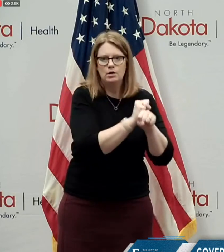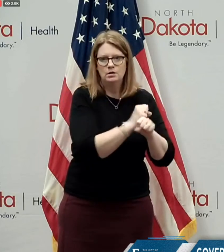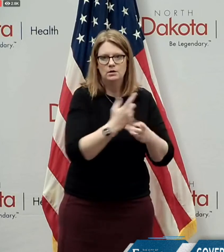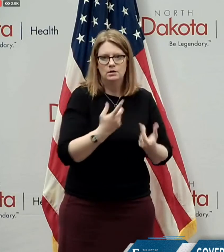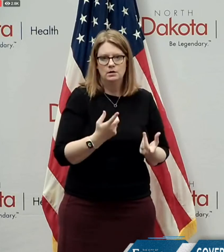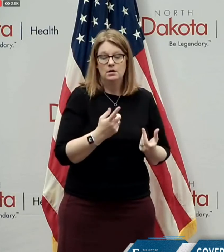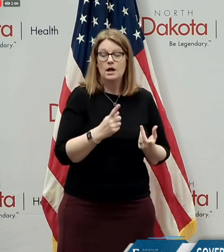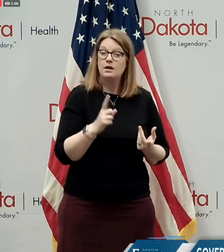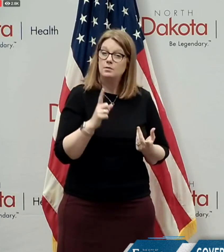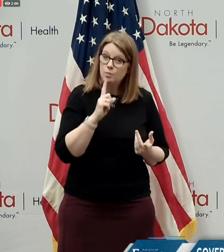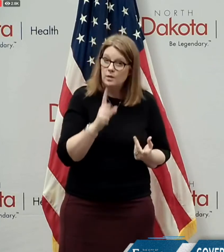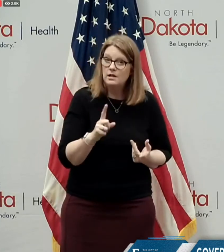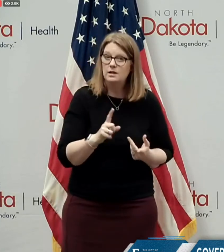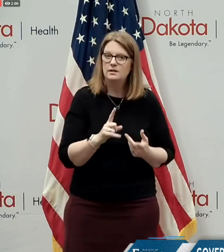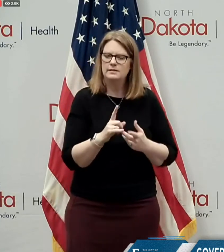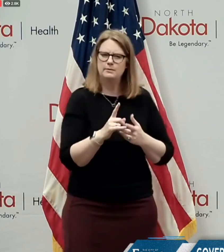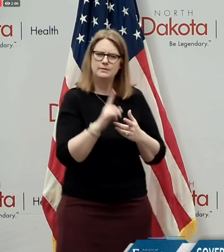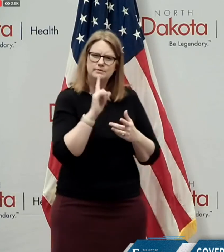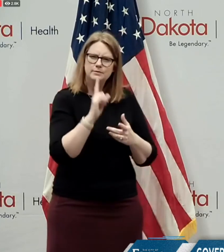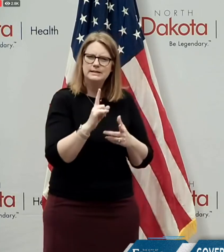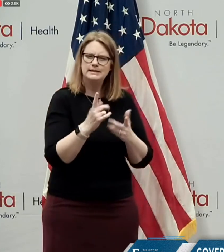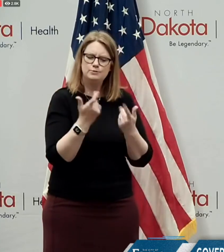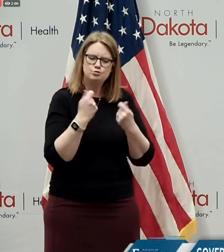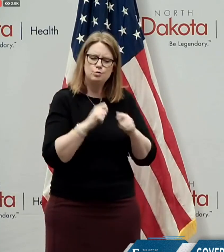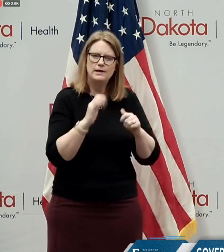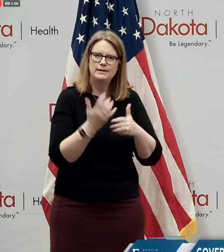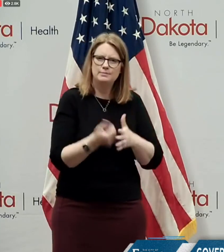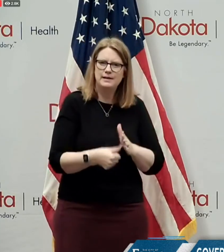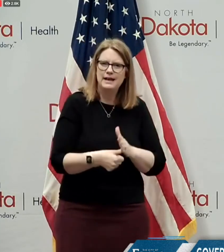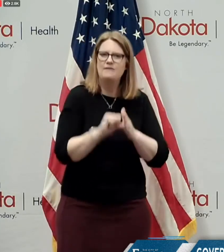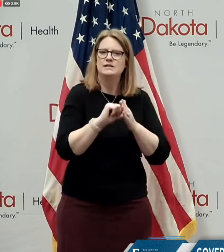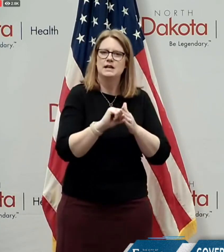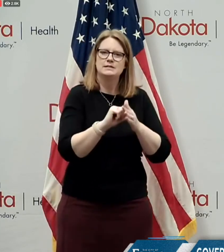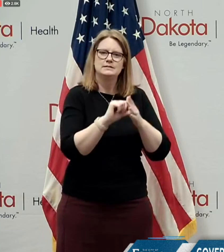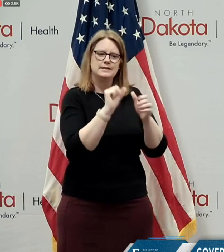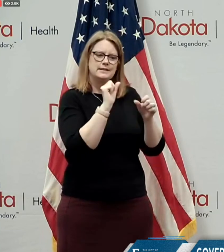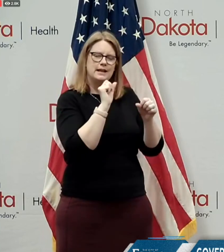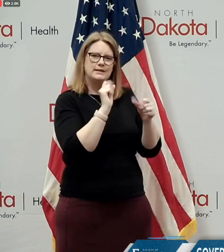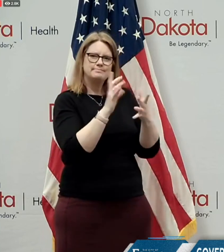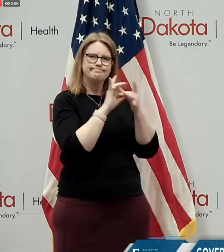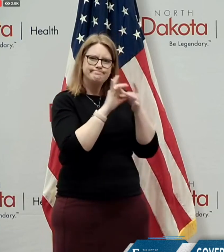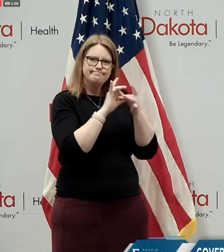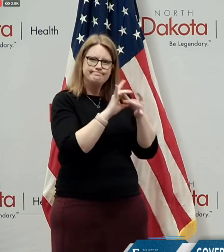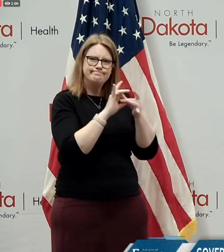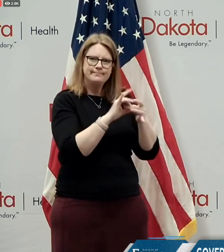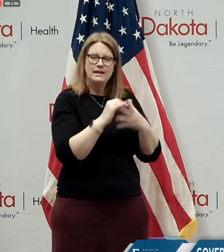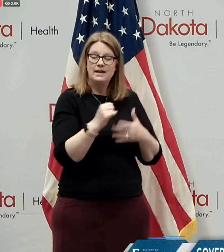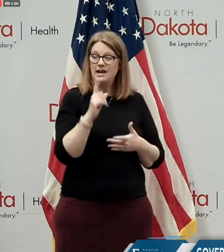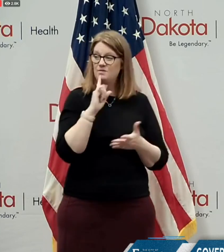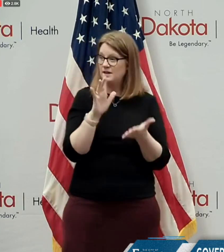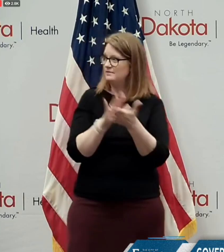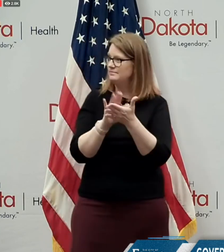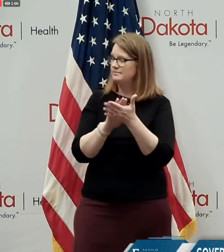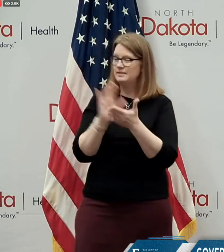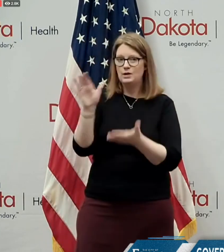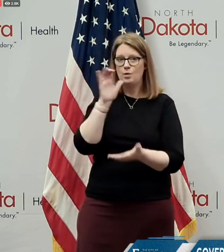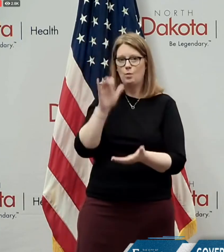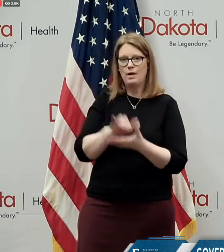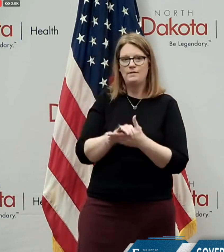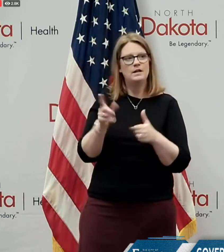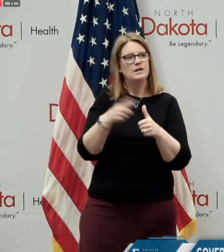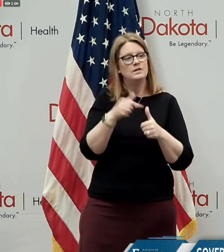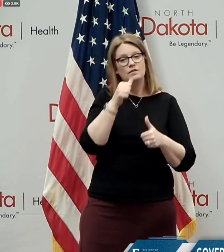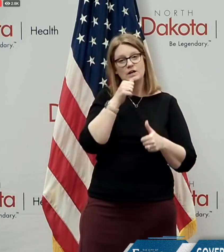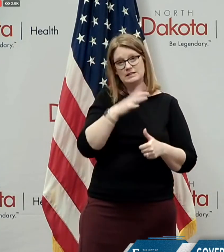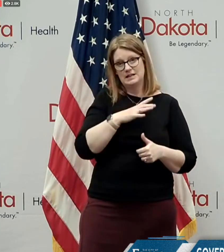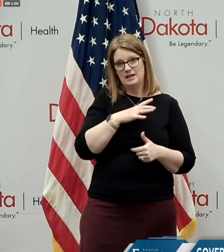on relationships in this state. I got to put a shout out to your missus here, Governor, First Lady. She was asked here to